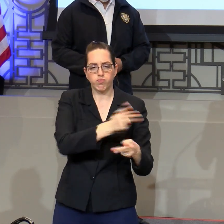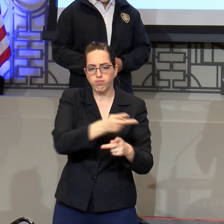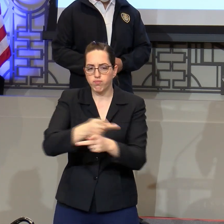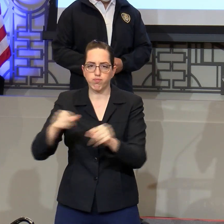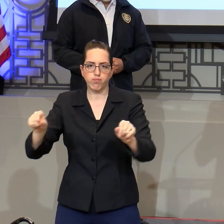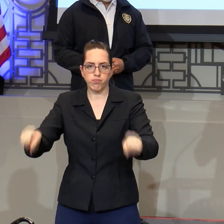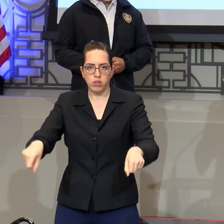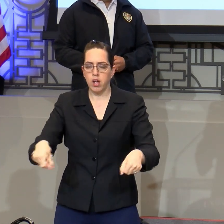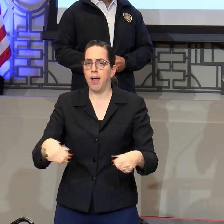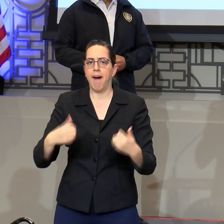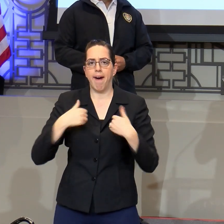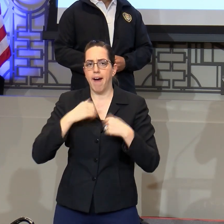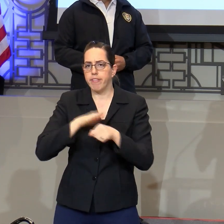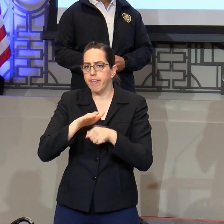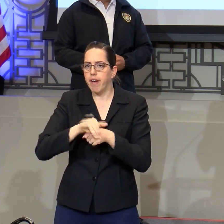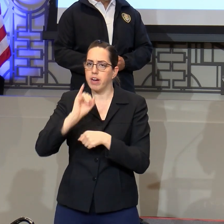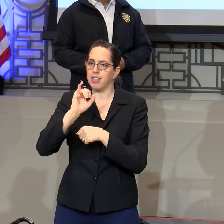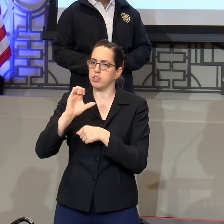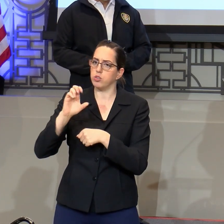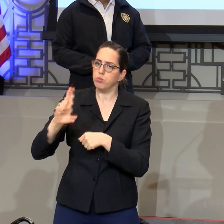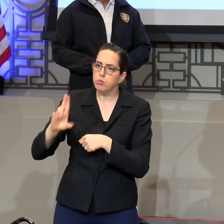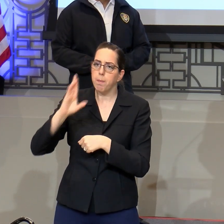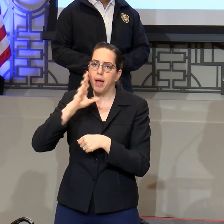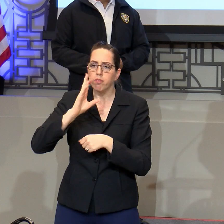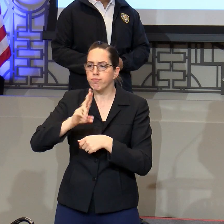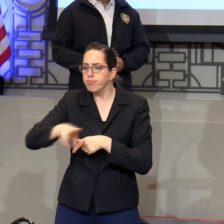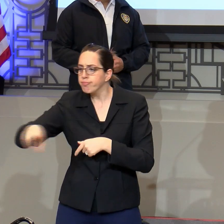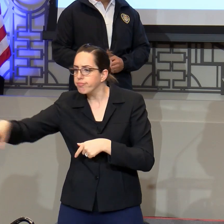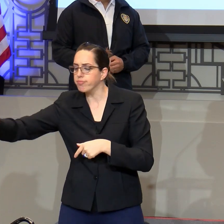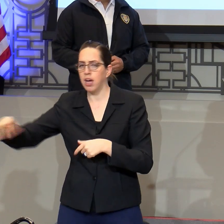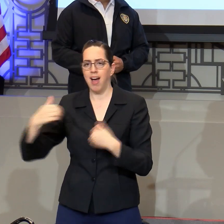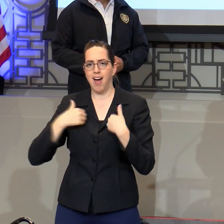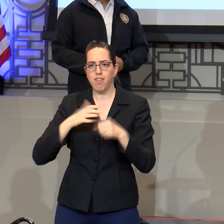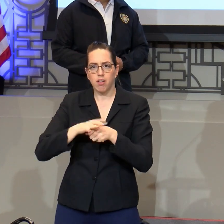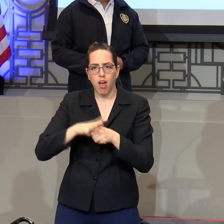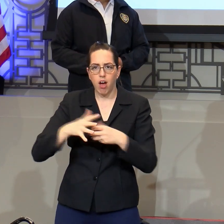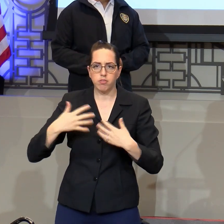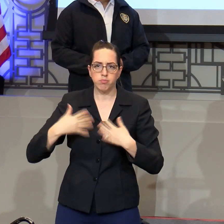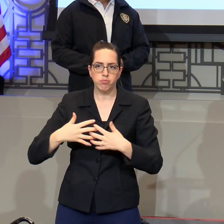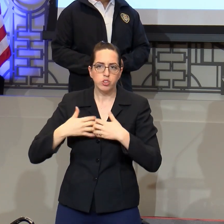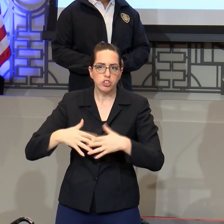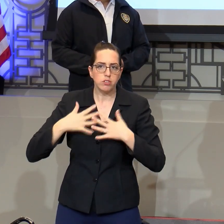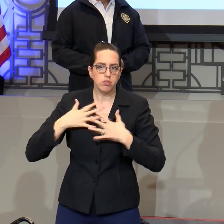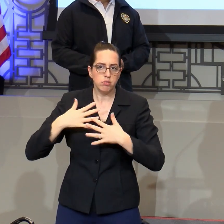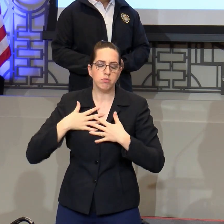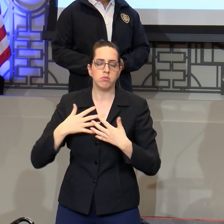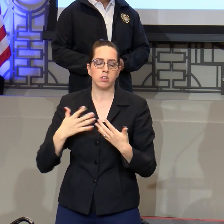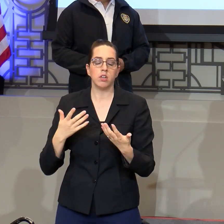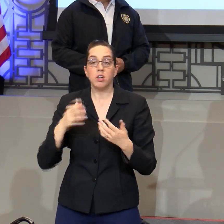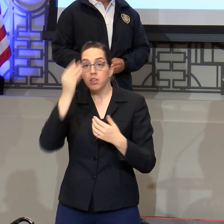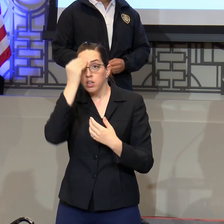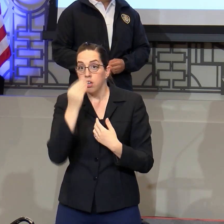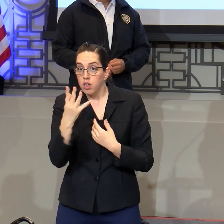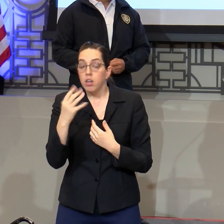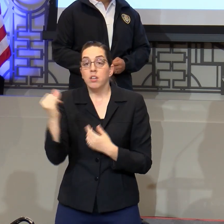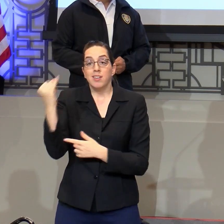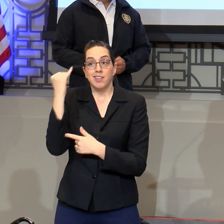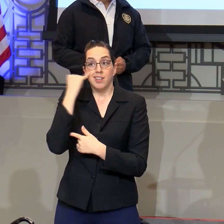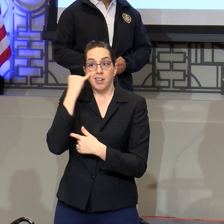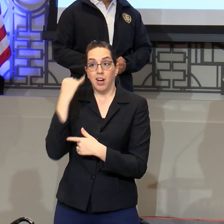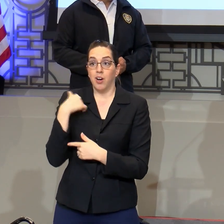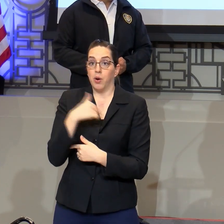of beds, ICU beds, and ventilators. But let me just say this: if we take